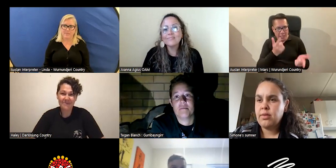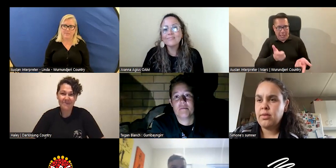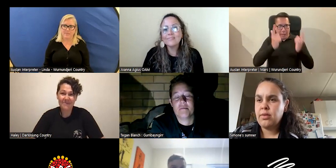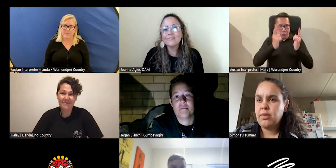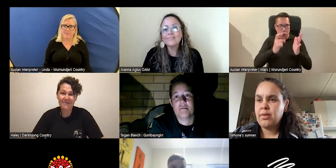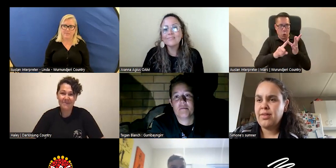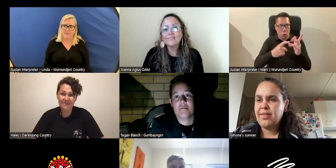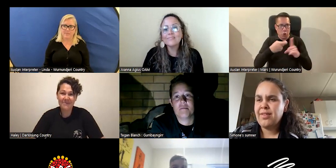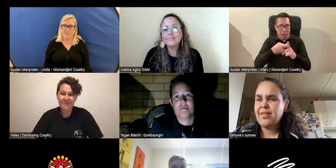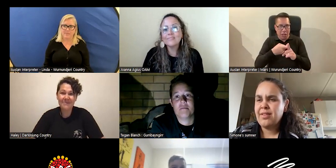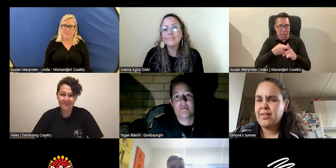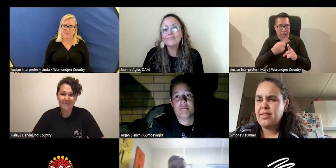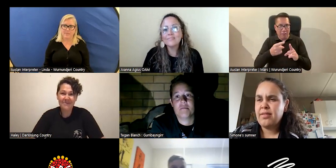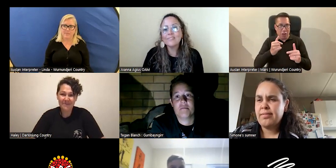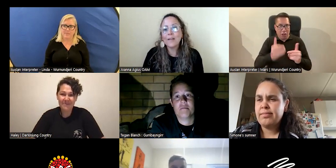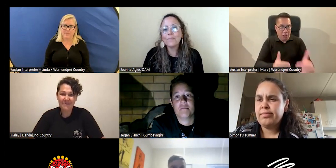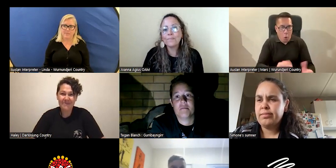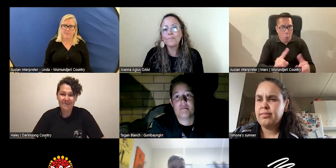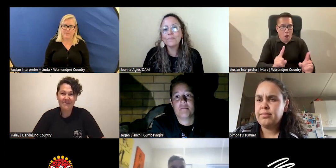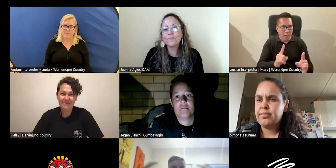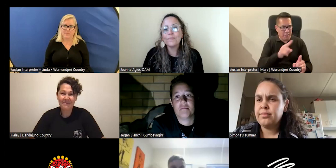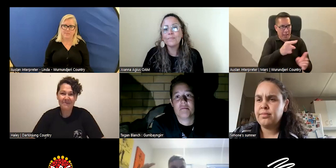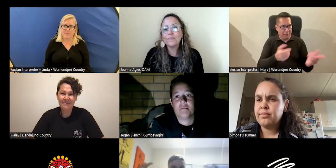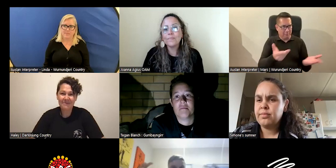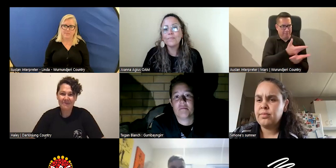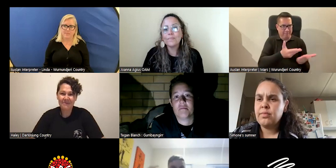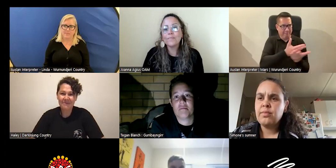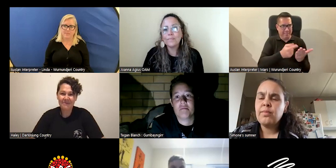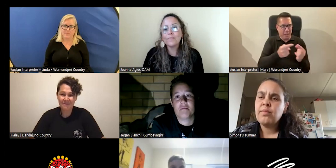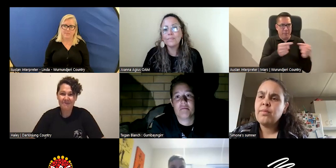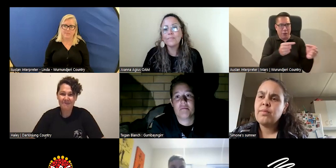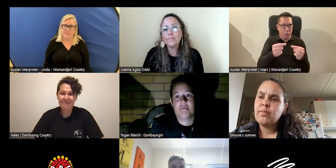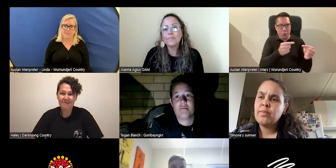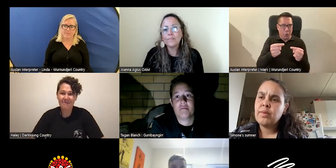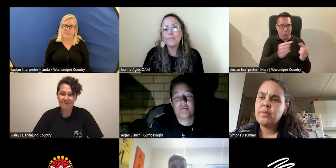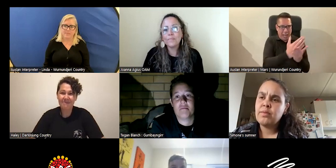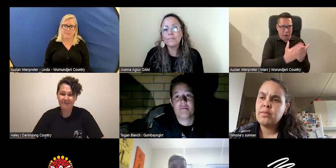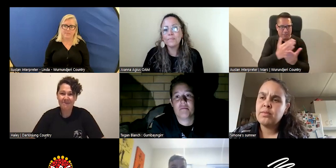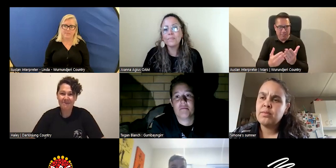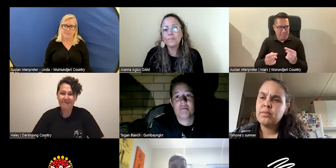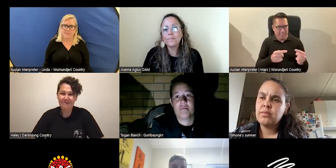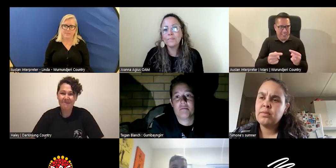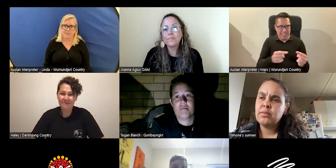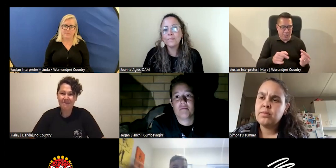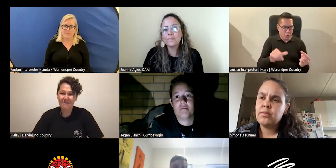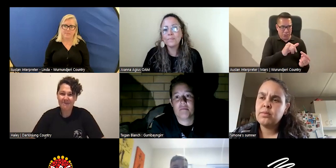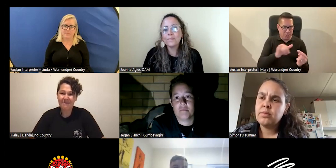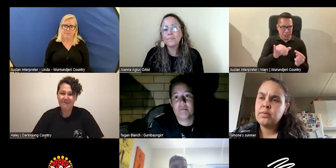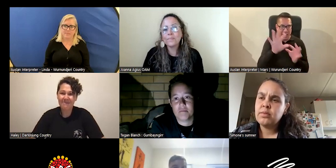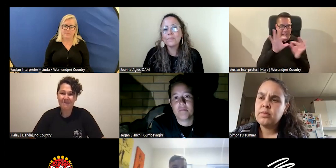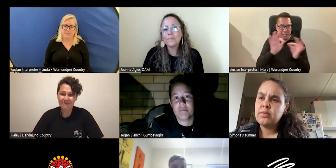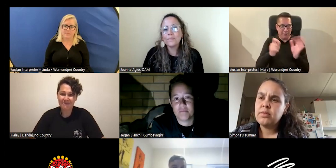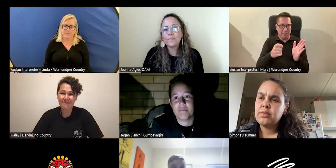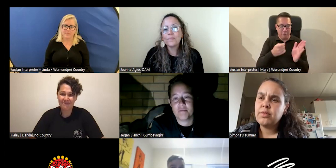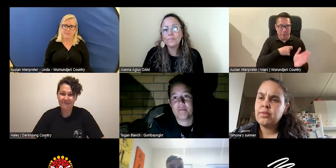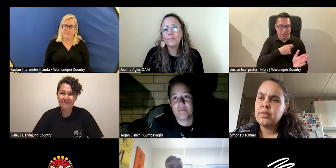ground? We go through that continual narrative, that continued battle, that battle narrative, and, elected members who